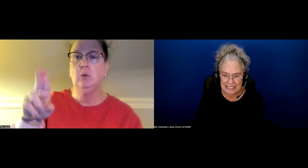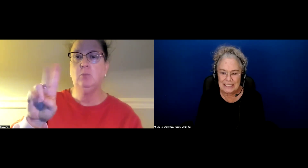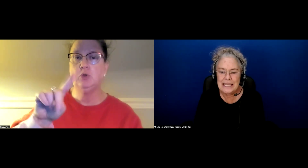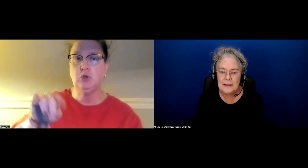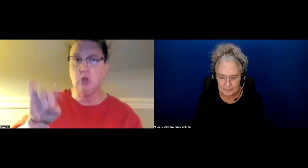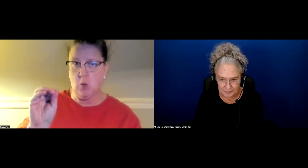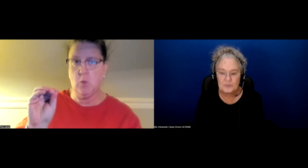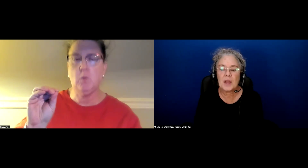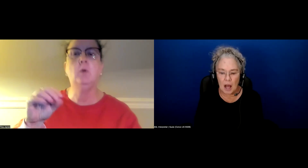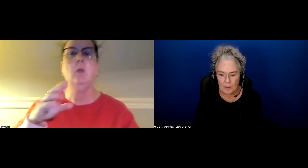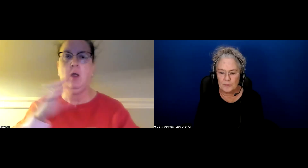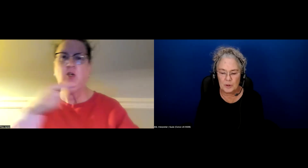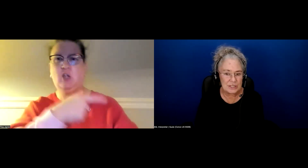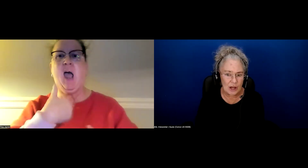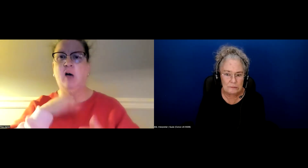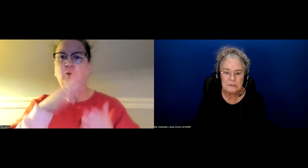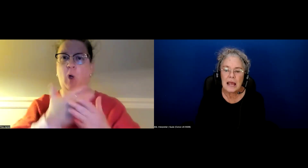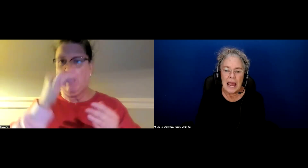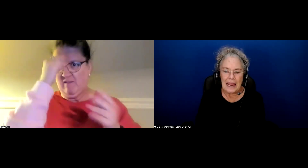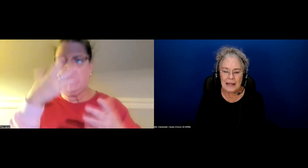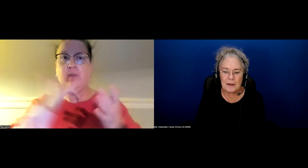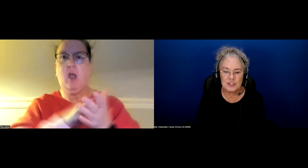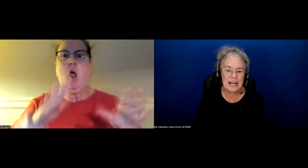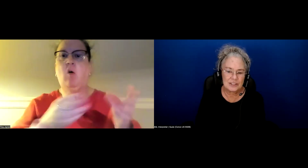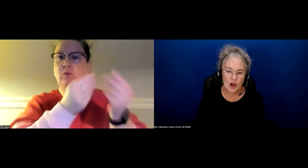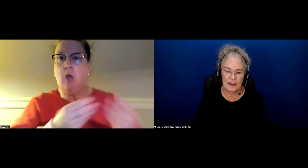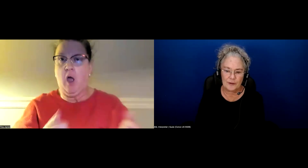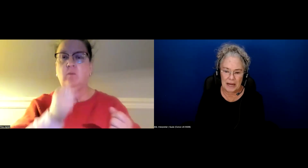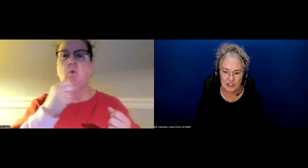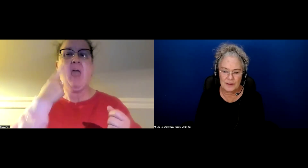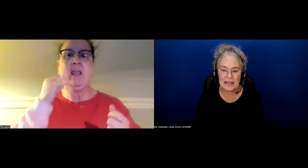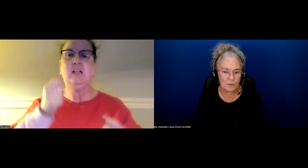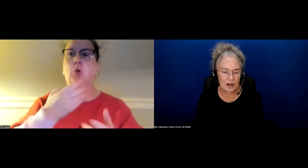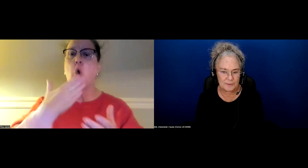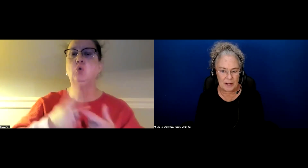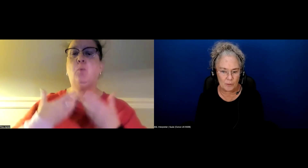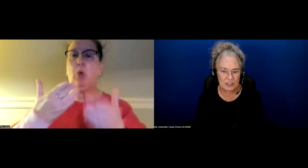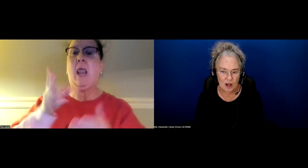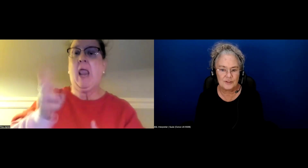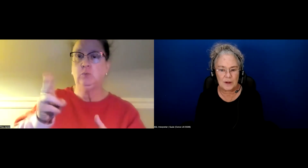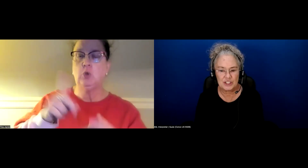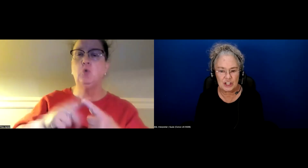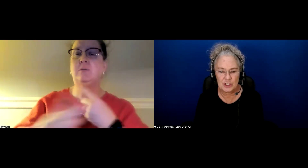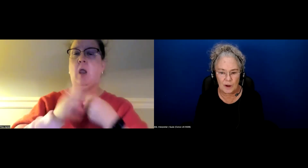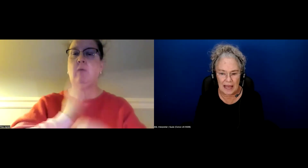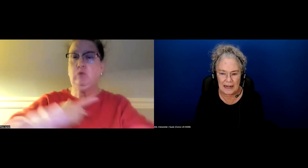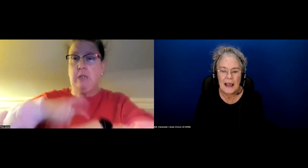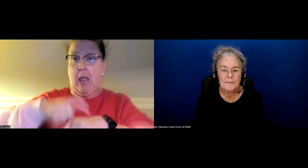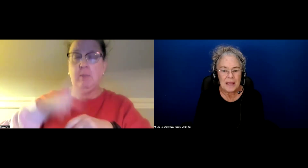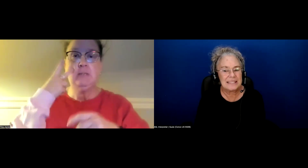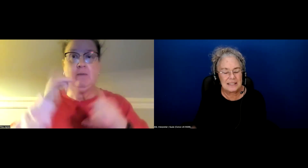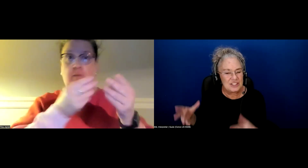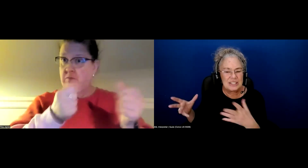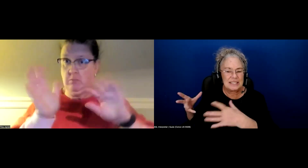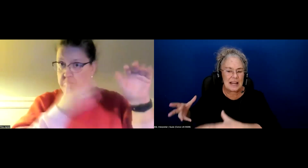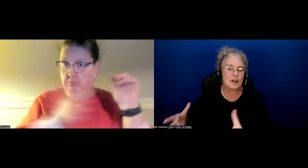to Leslie Pruzio, and she has all the information that where it's been resolved. So it's good to go ahead